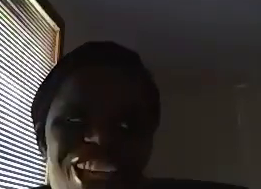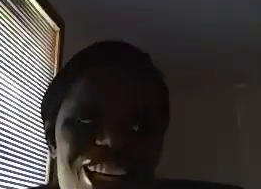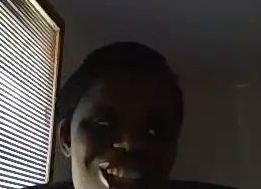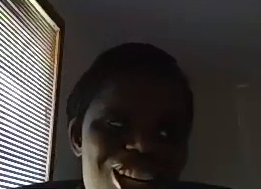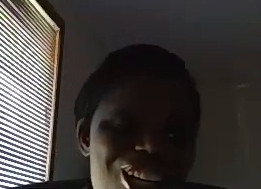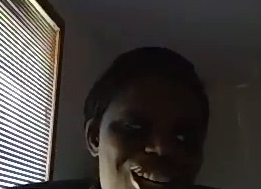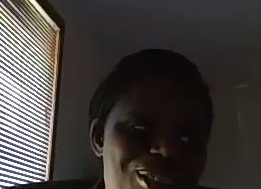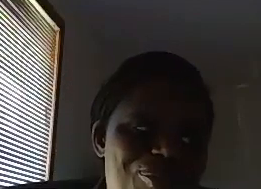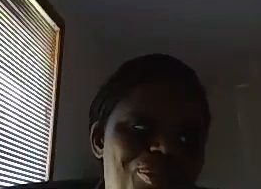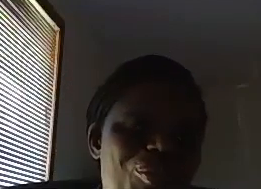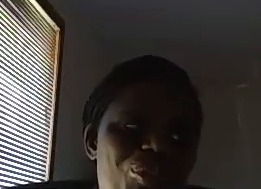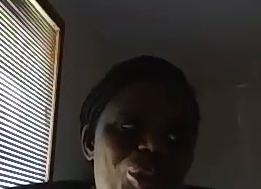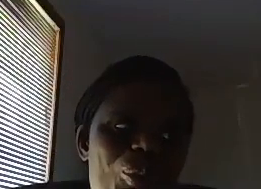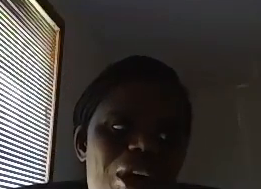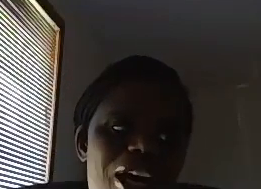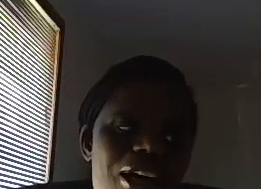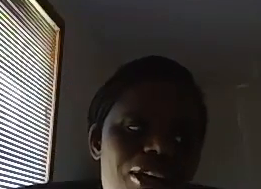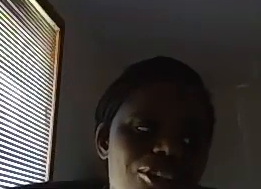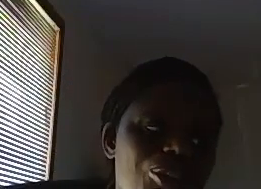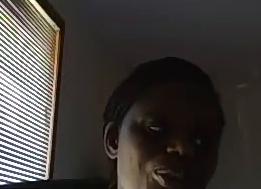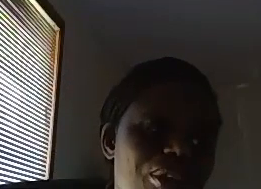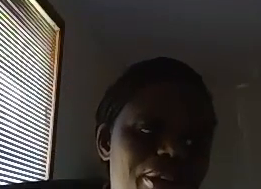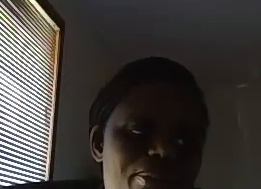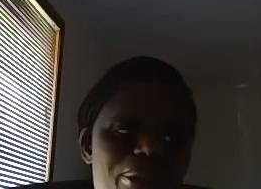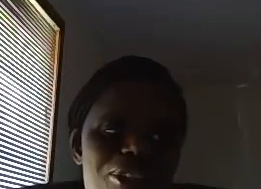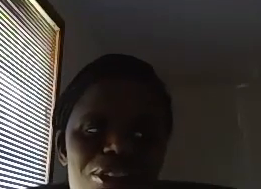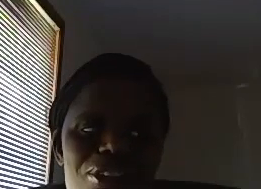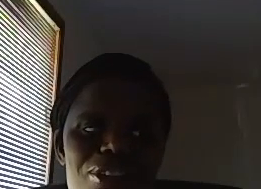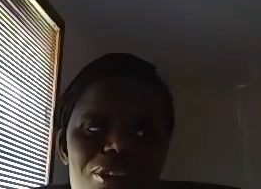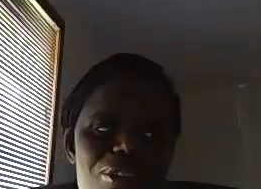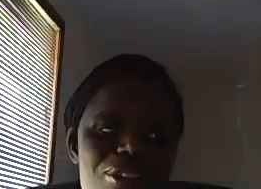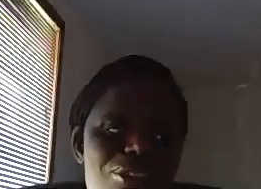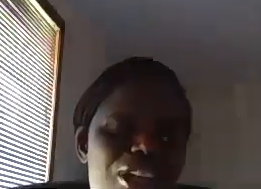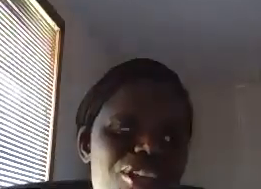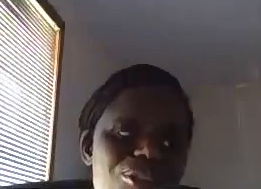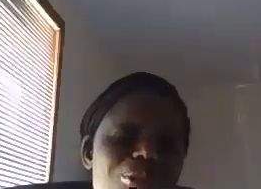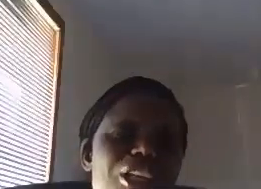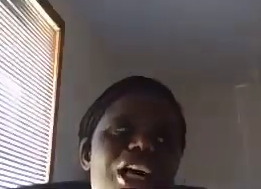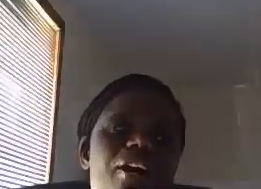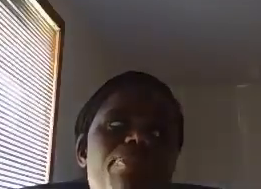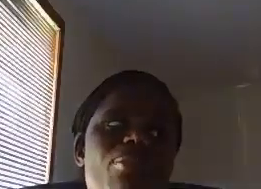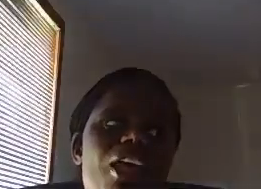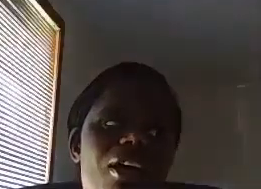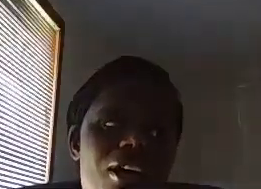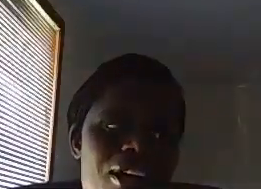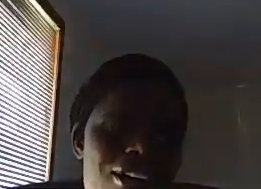forget that. What has school have been like to me.